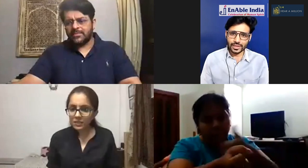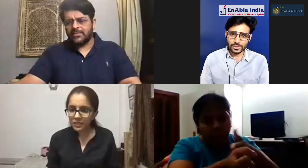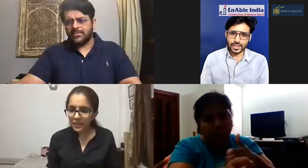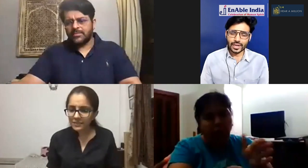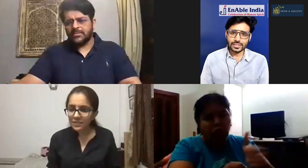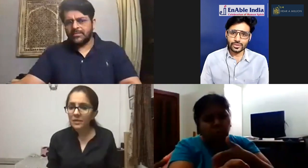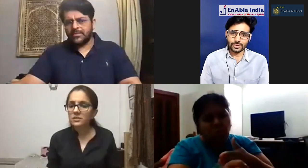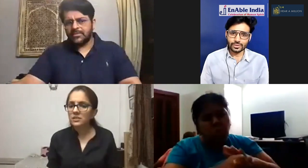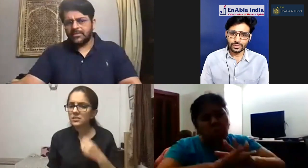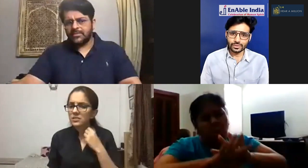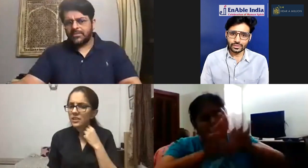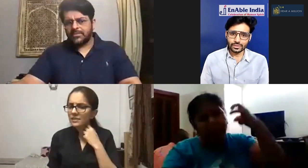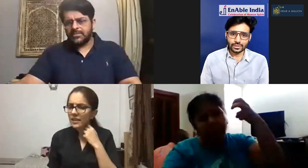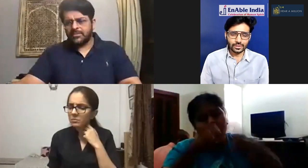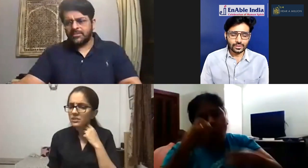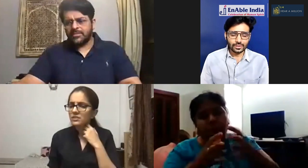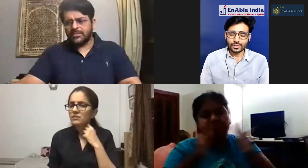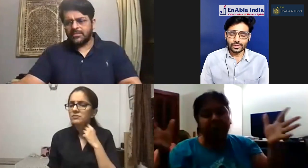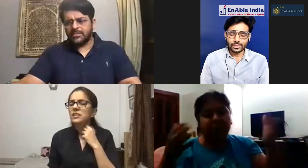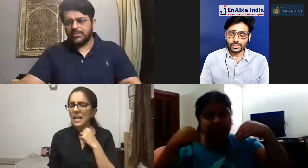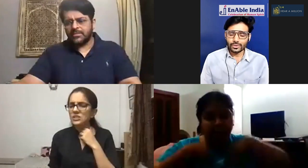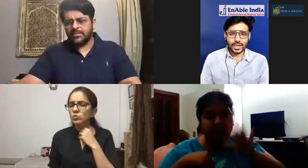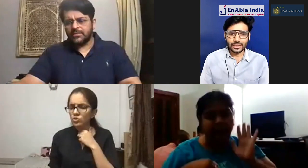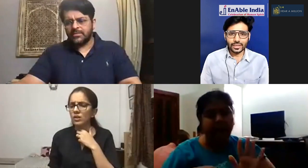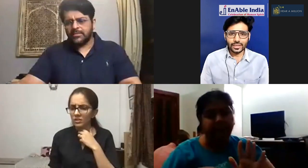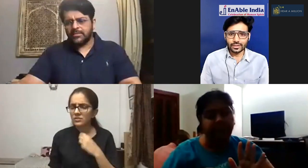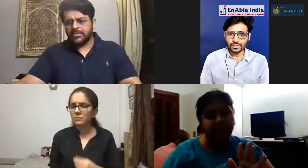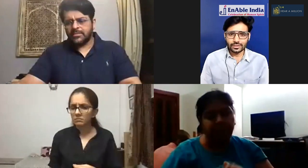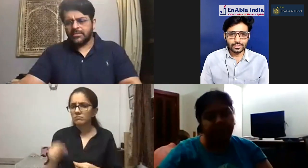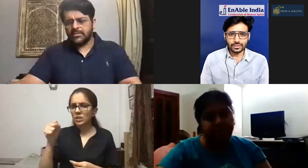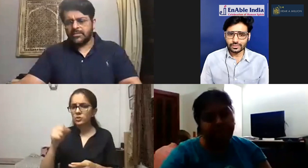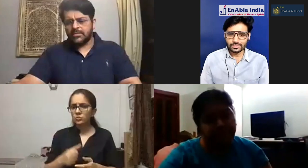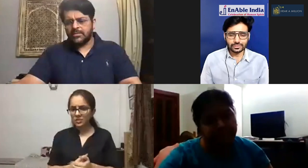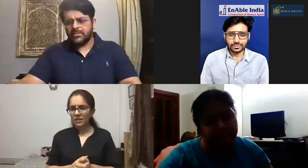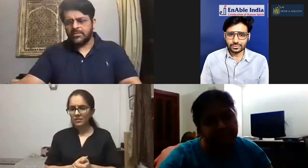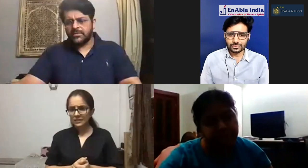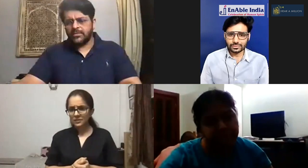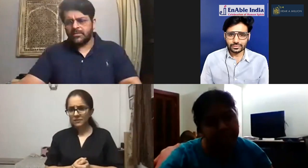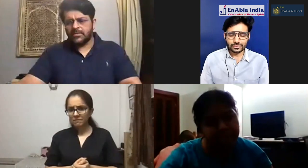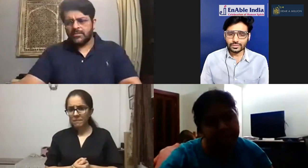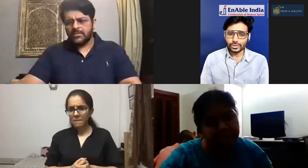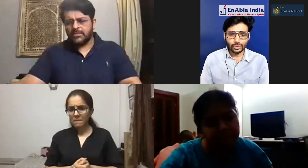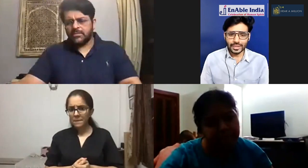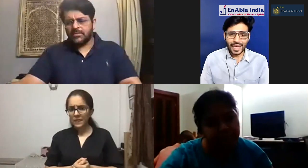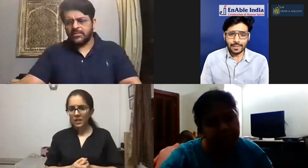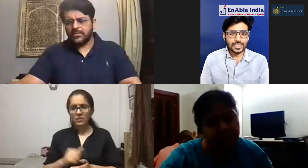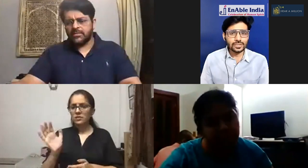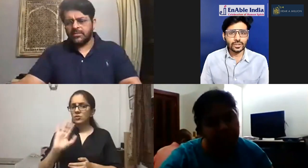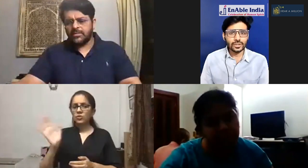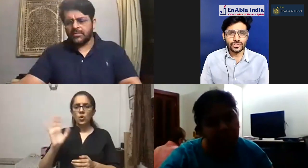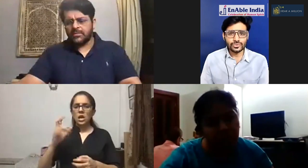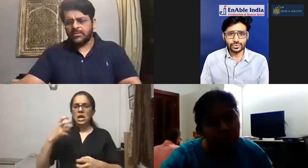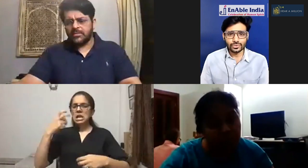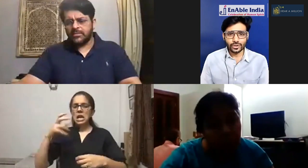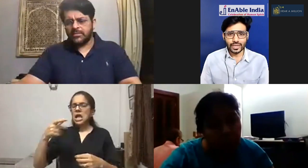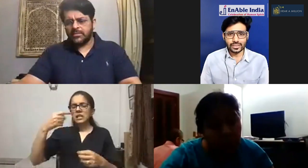asking, that is He why has they're asking. diabetes. He has diabetes and everything. He has I huge think some issues. Yeah. no, but diabetes is not an